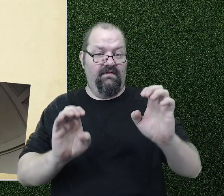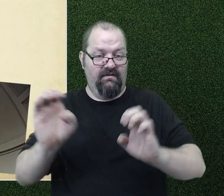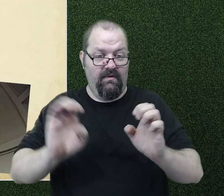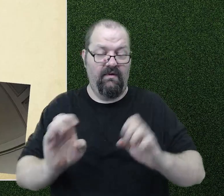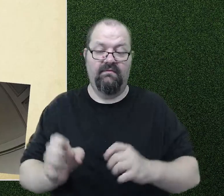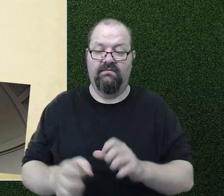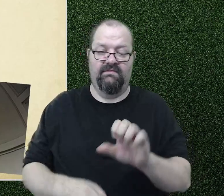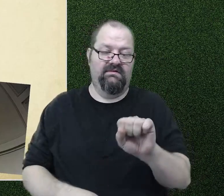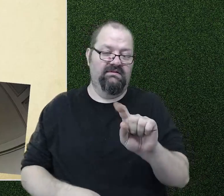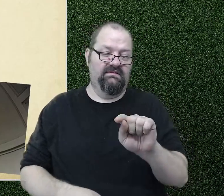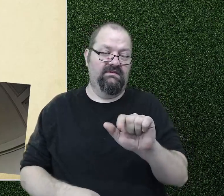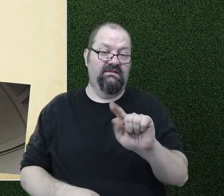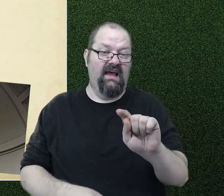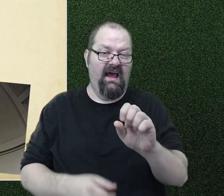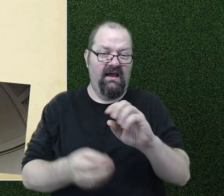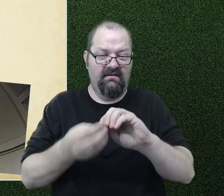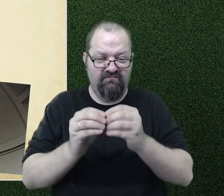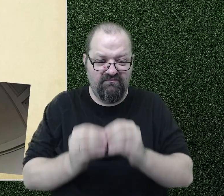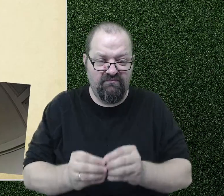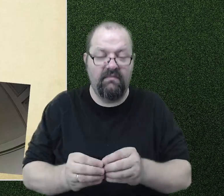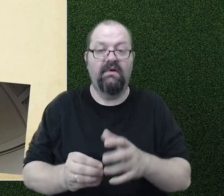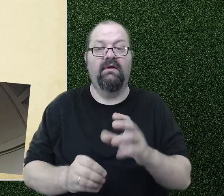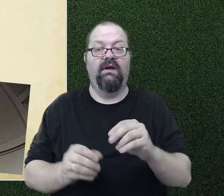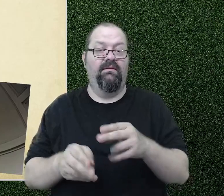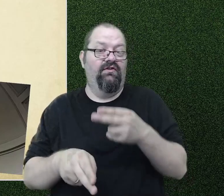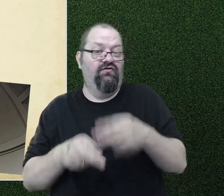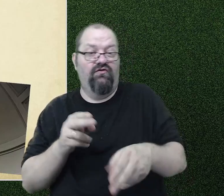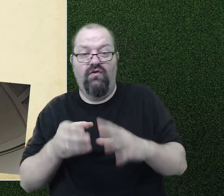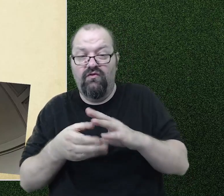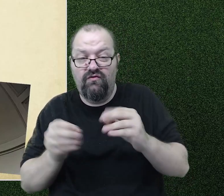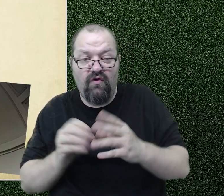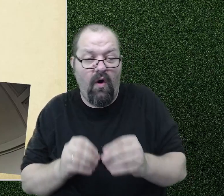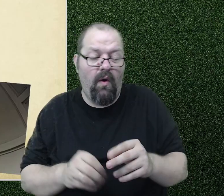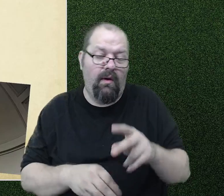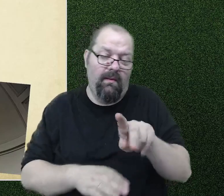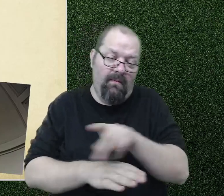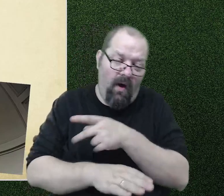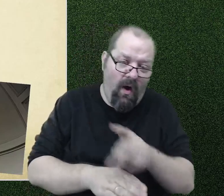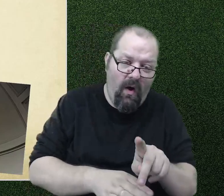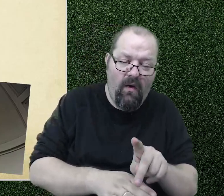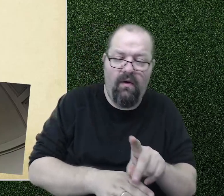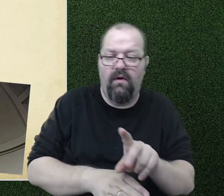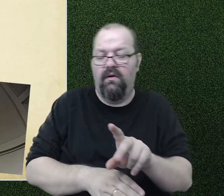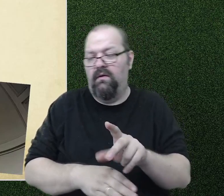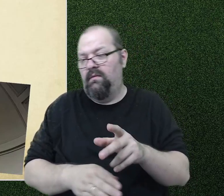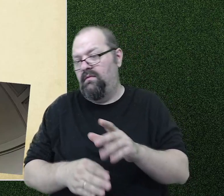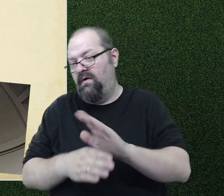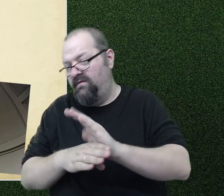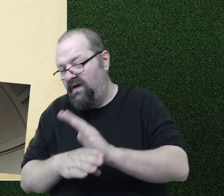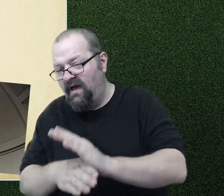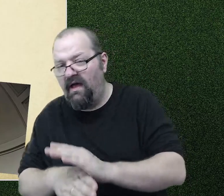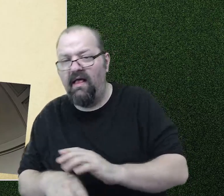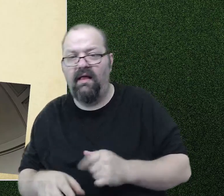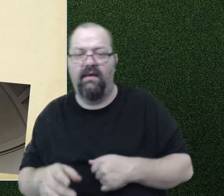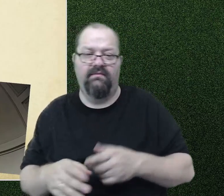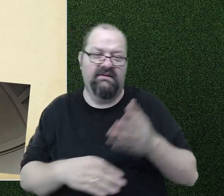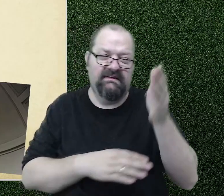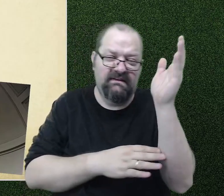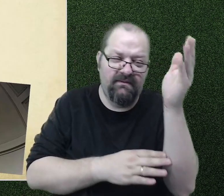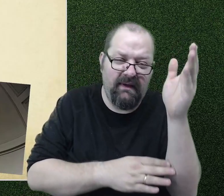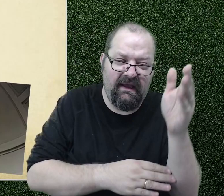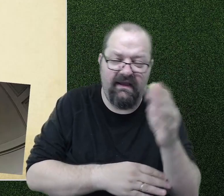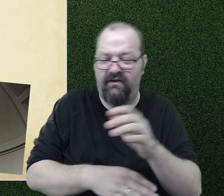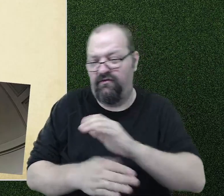statistical data, a short story, a poem, a film, video or audio recording, speeches, a piece of